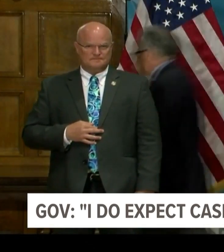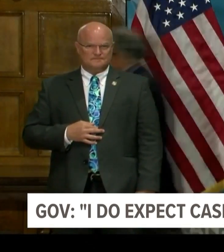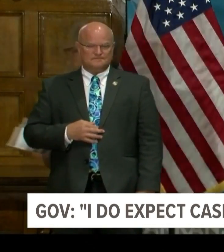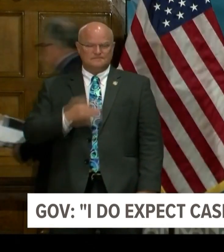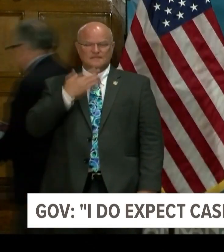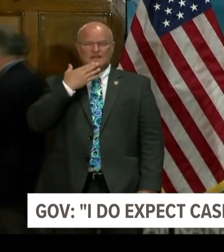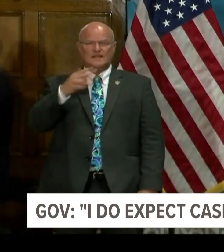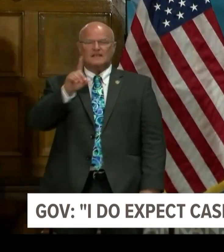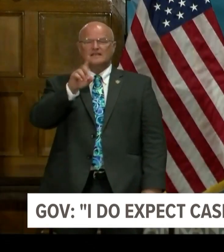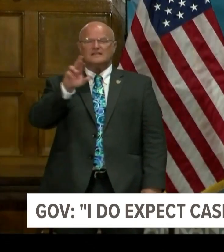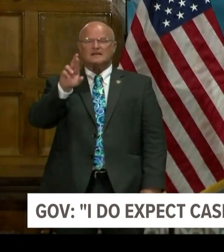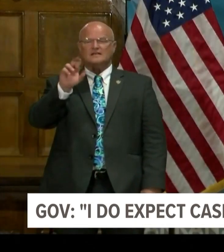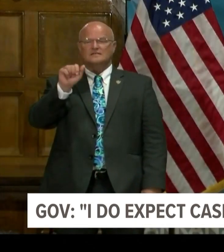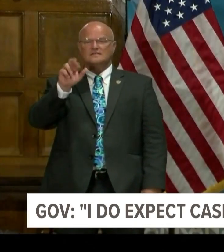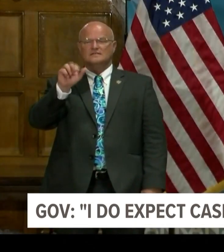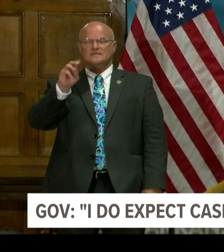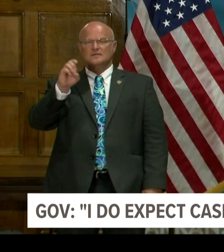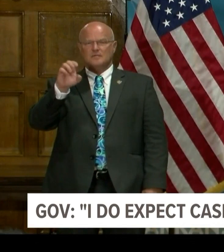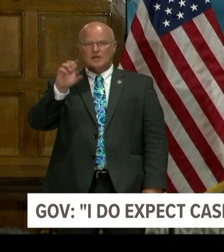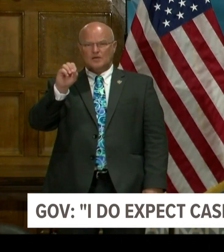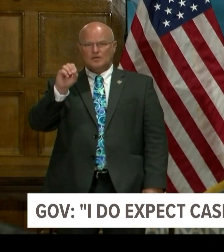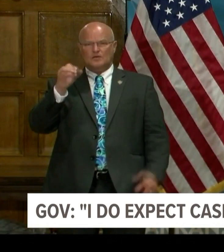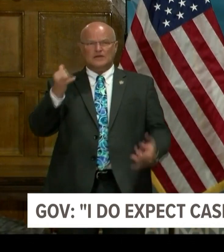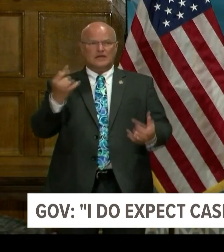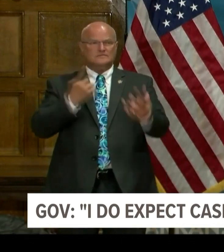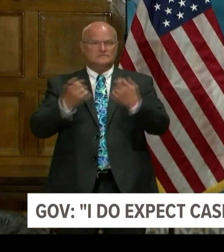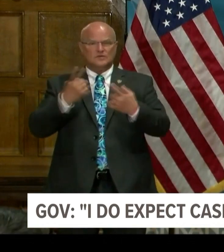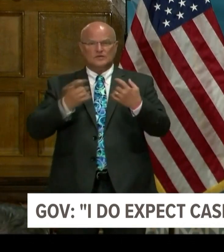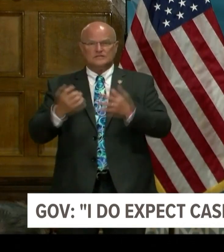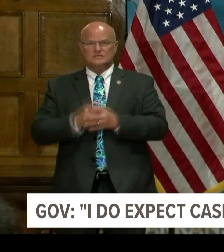Thank you, Dr. Romero. With that, we'll take any questions.